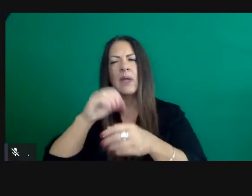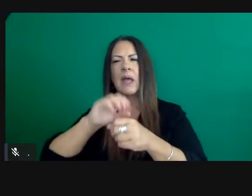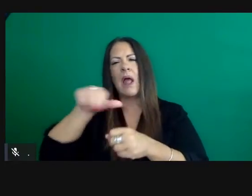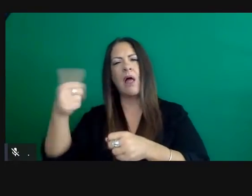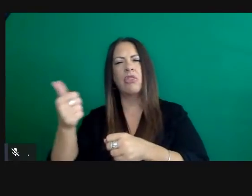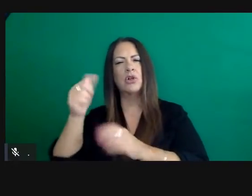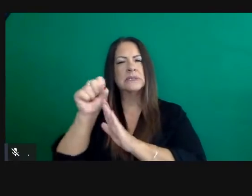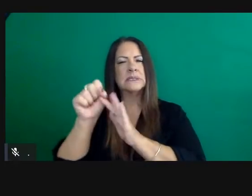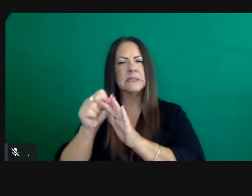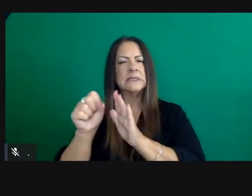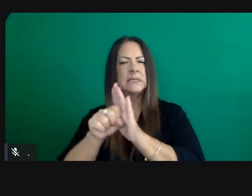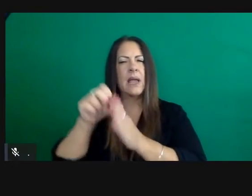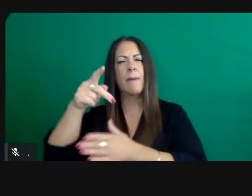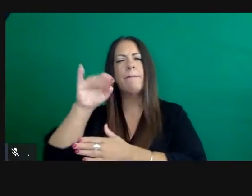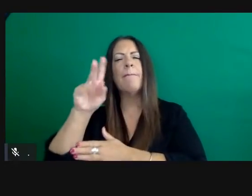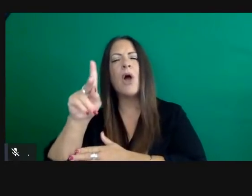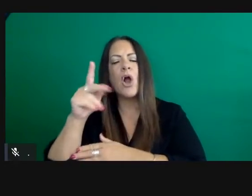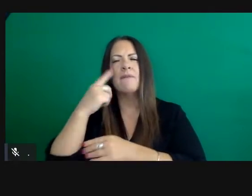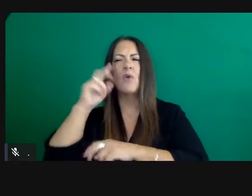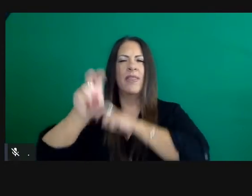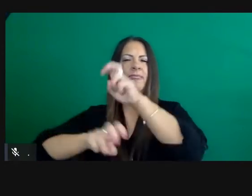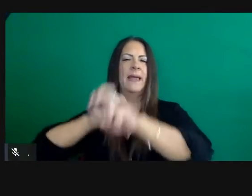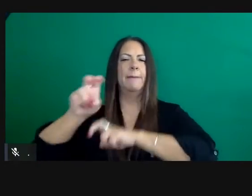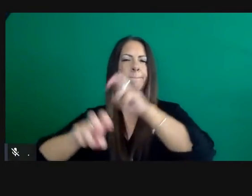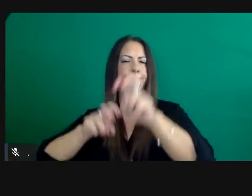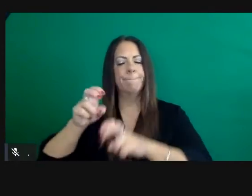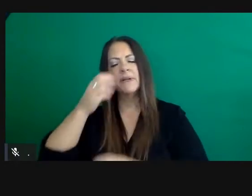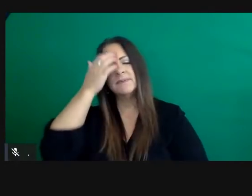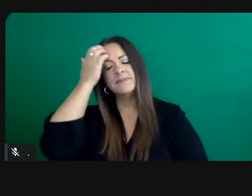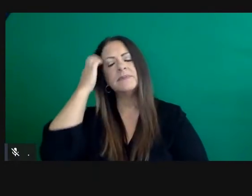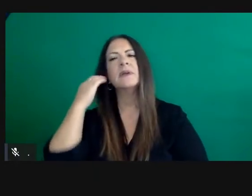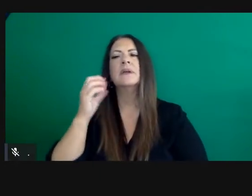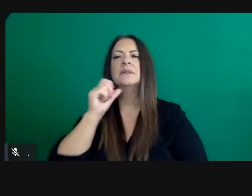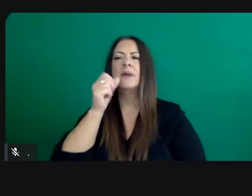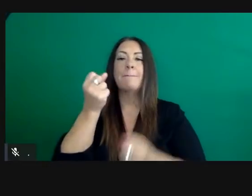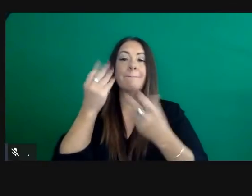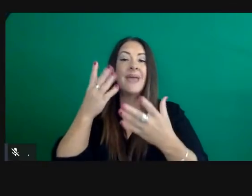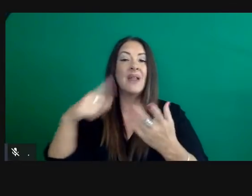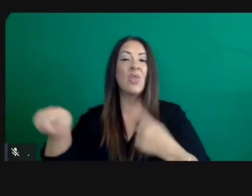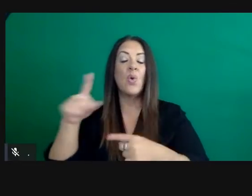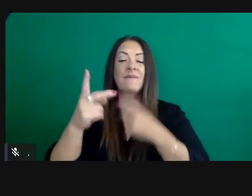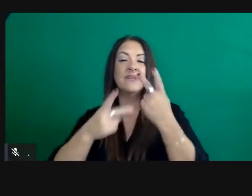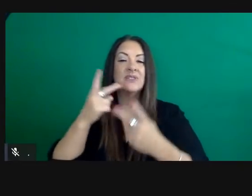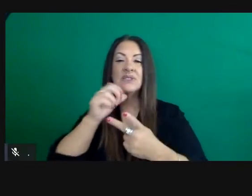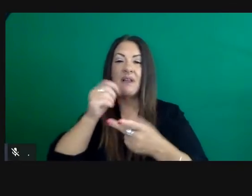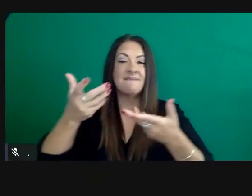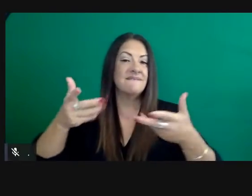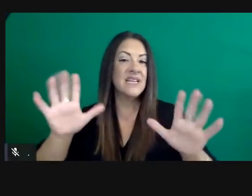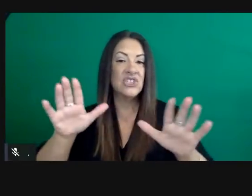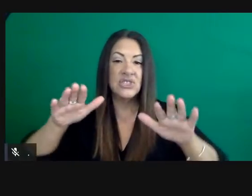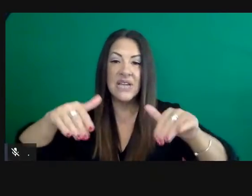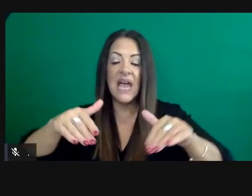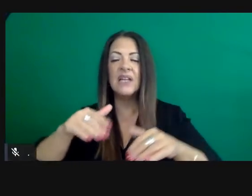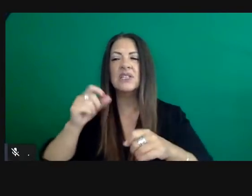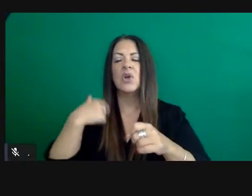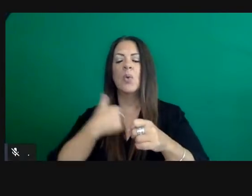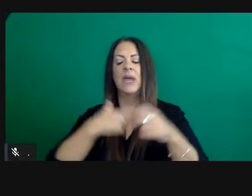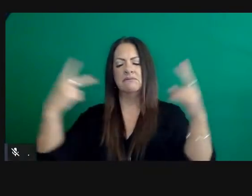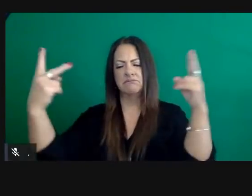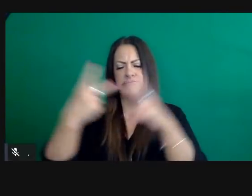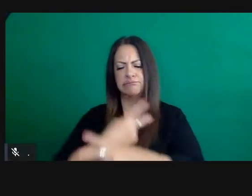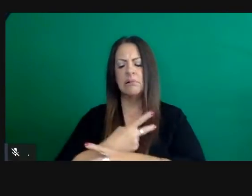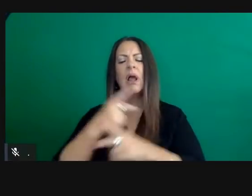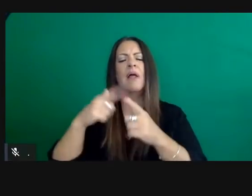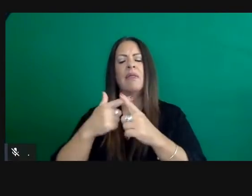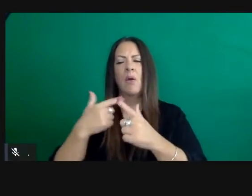to understand how those plans will come together. Not all of those visits are done. And so we look forward to